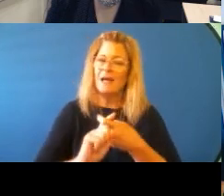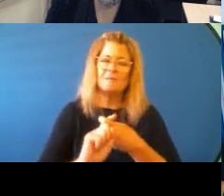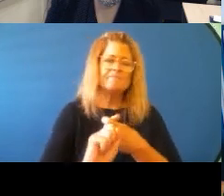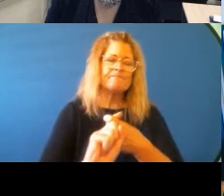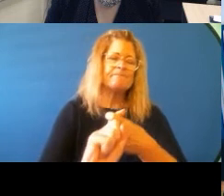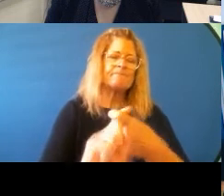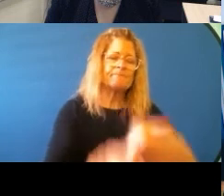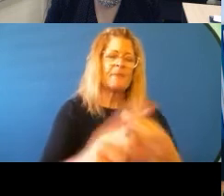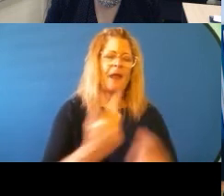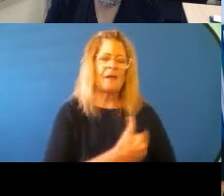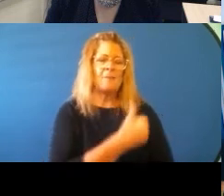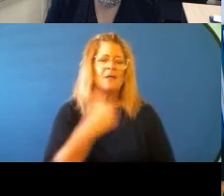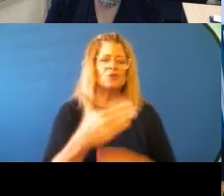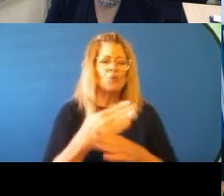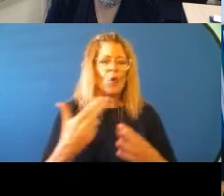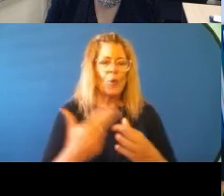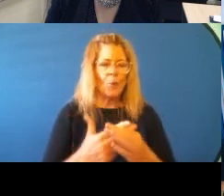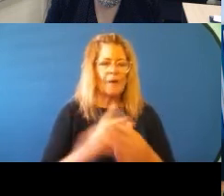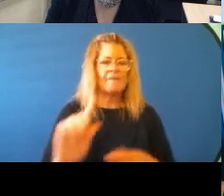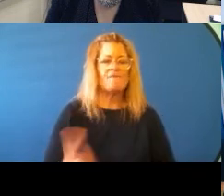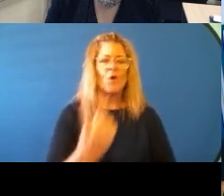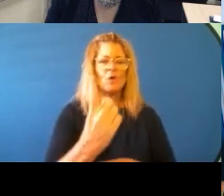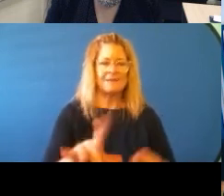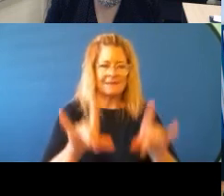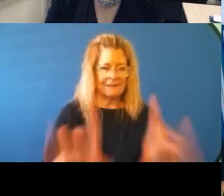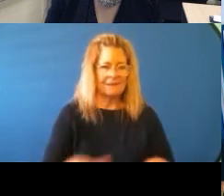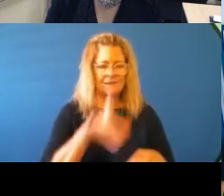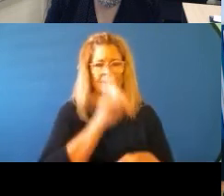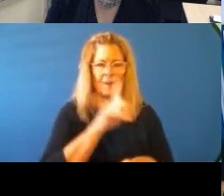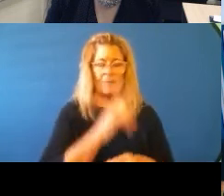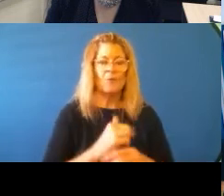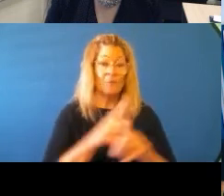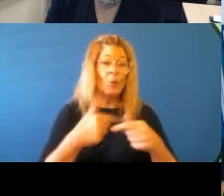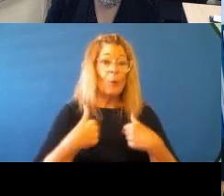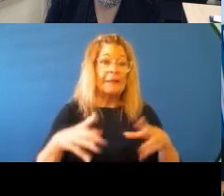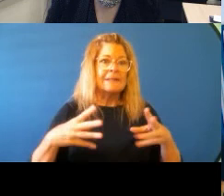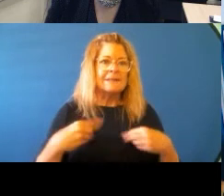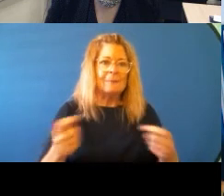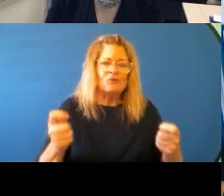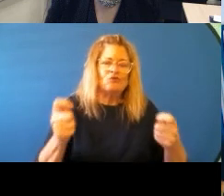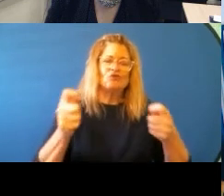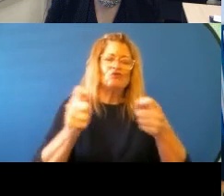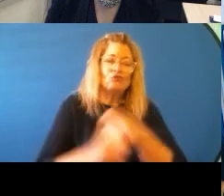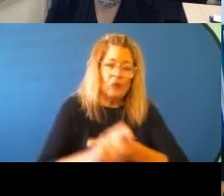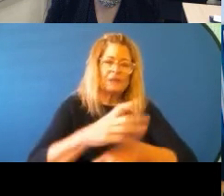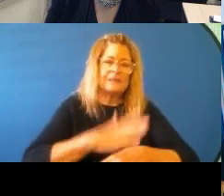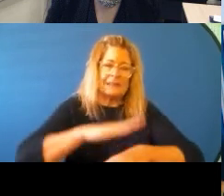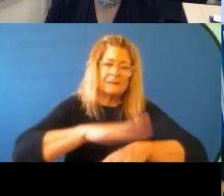with First Nations people. We understand change takes time, so we need